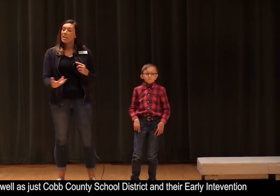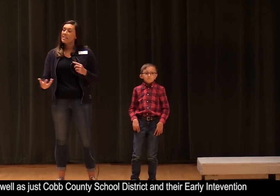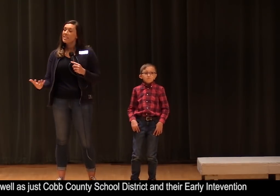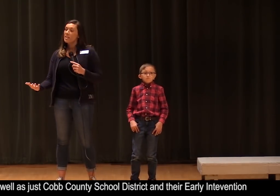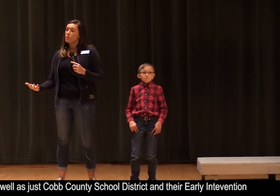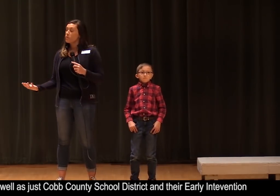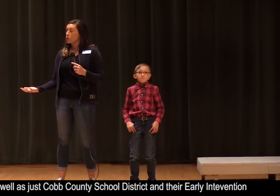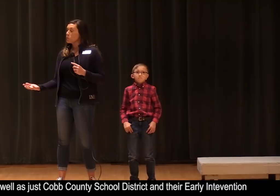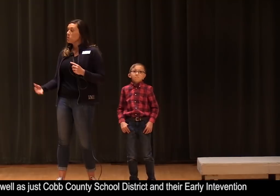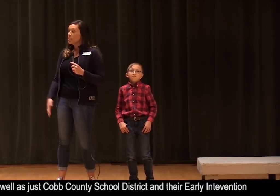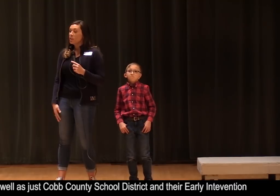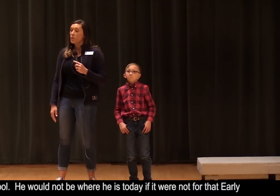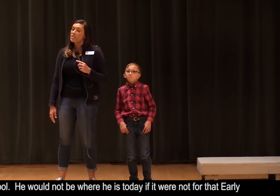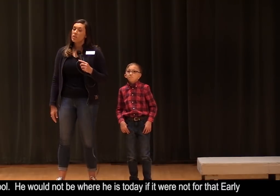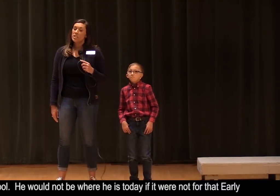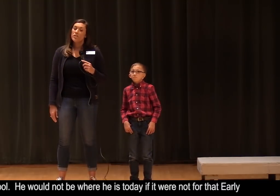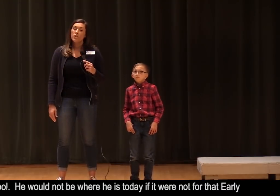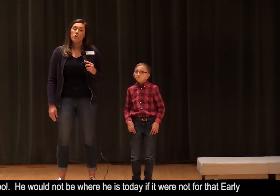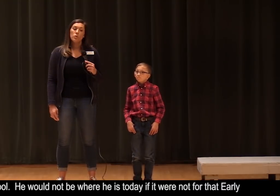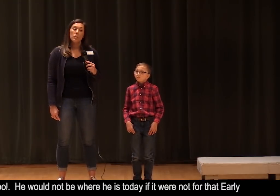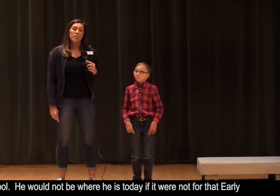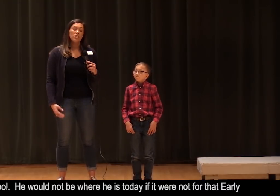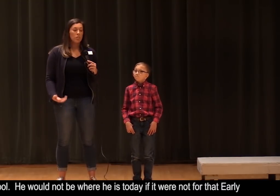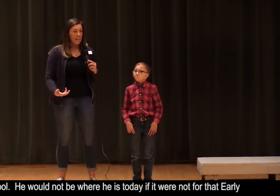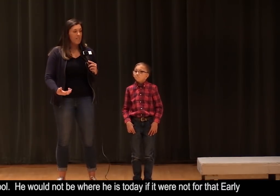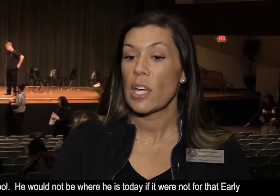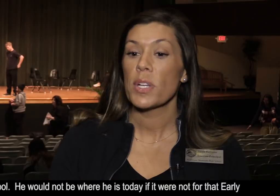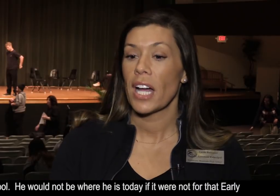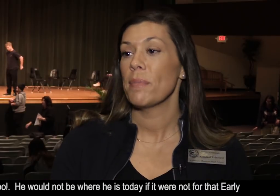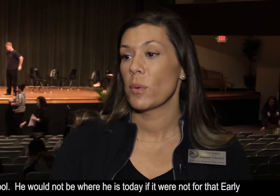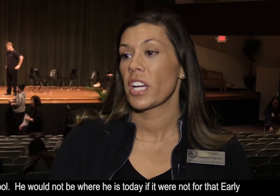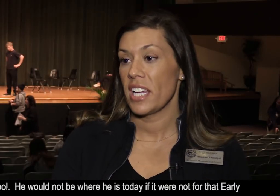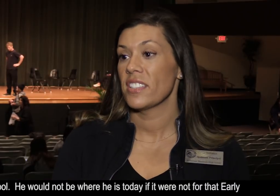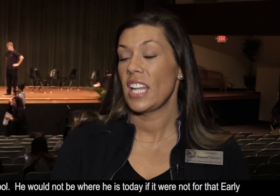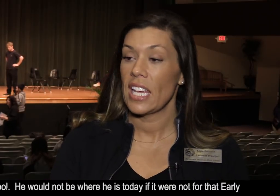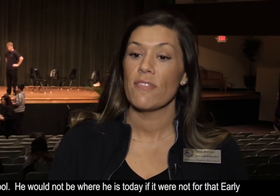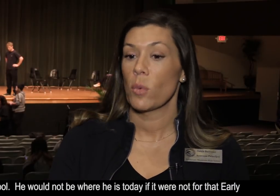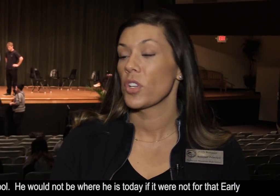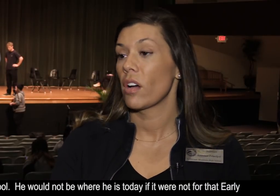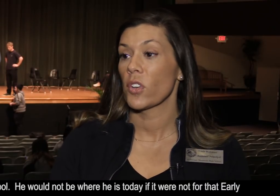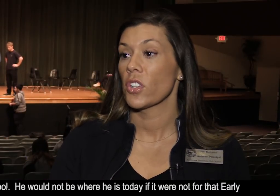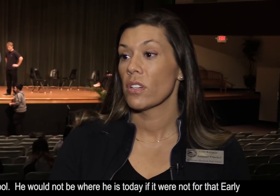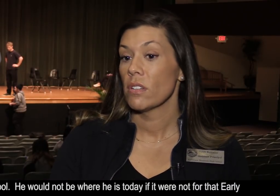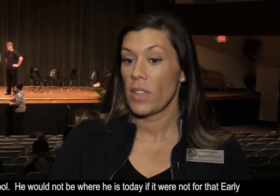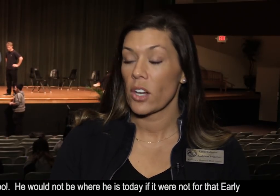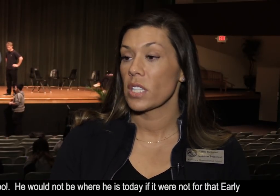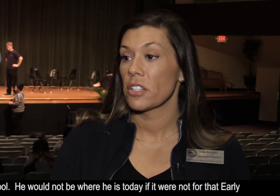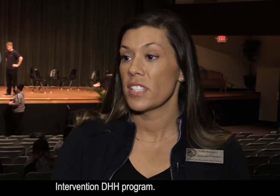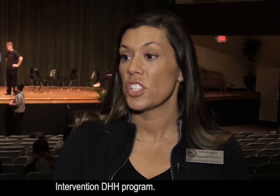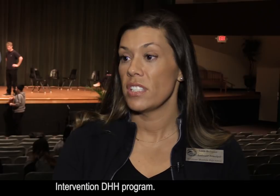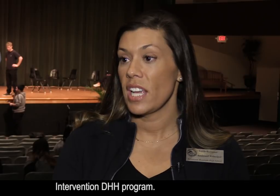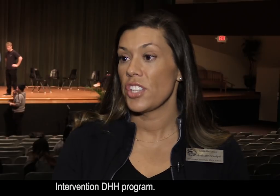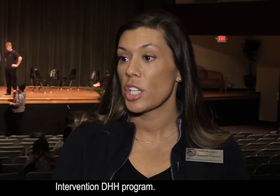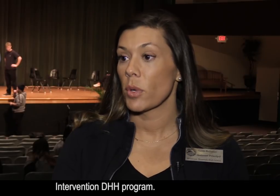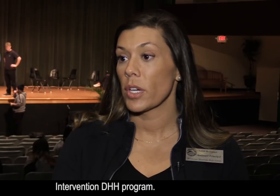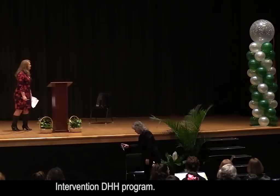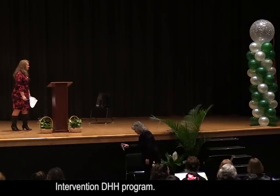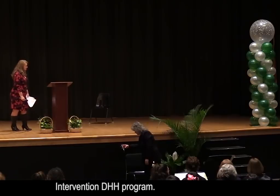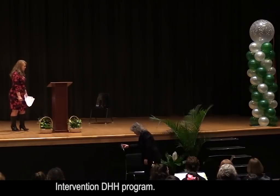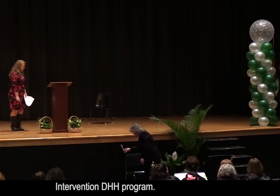District and their early intervention preschool. He would not be where he is today if it were not for that early intervention DHH program.